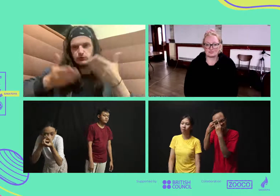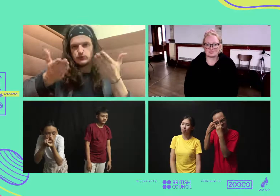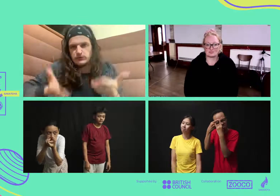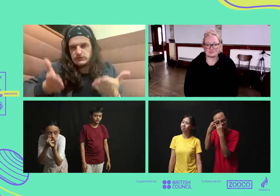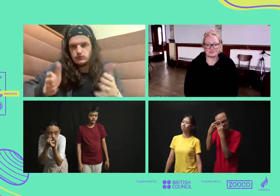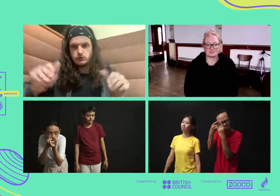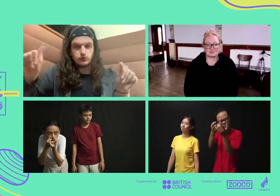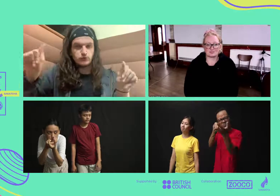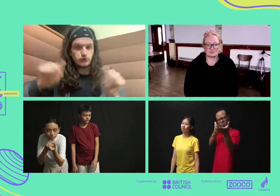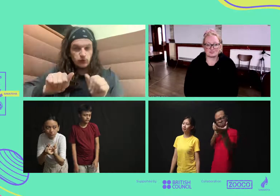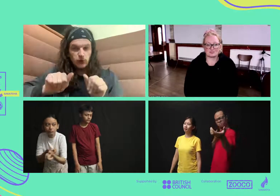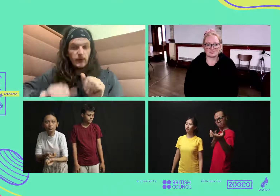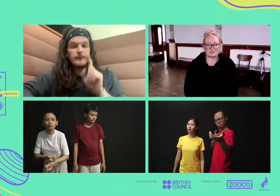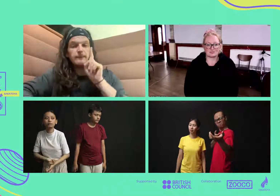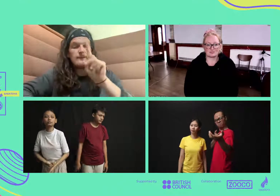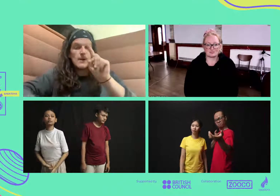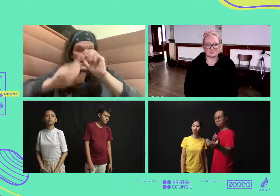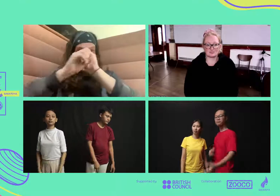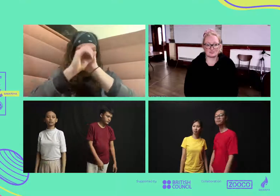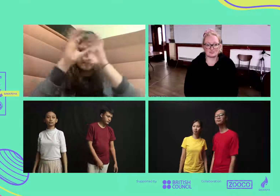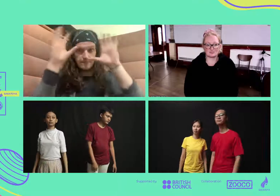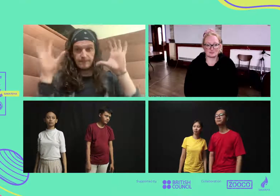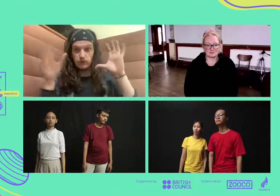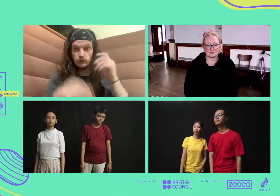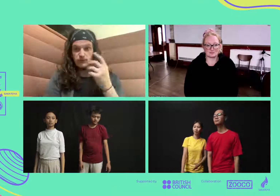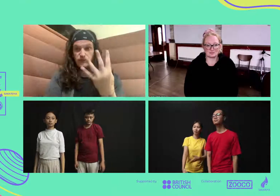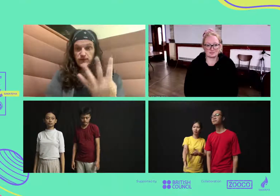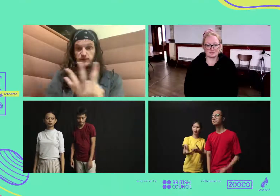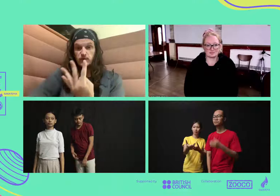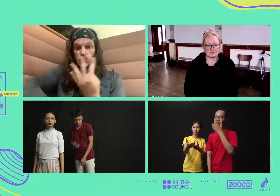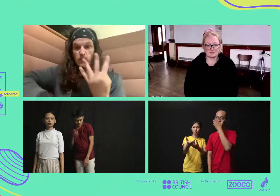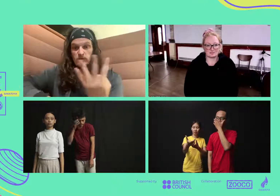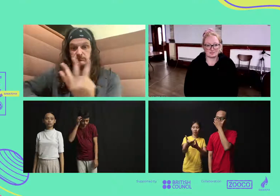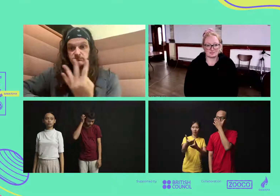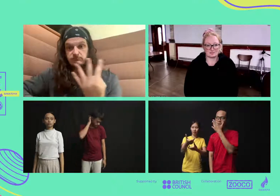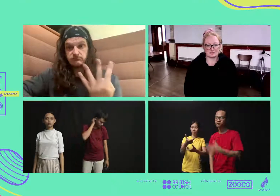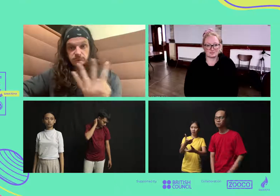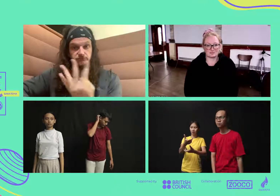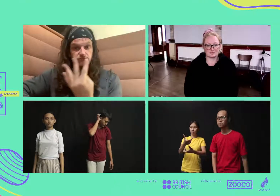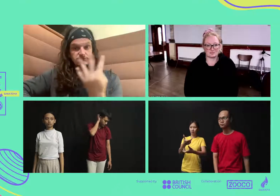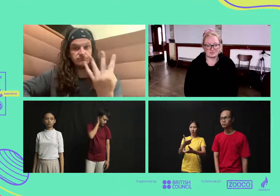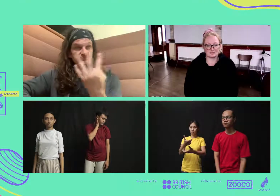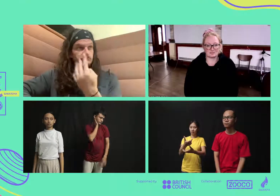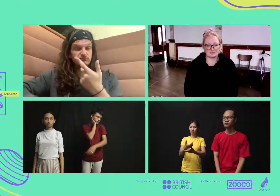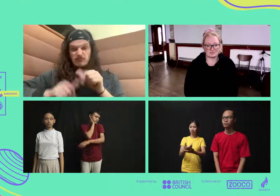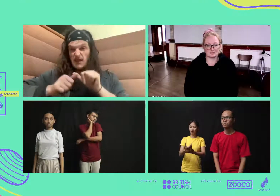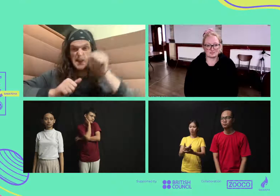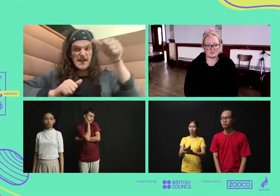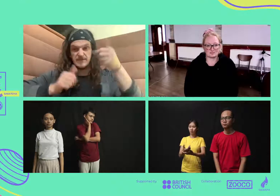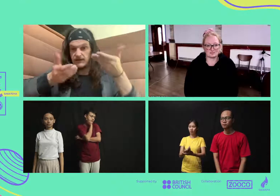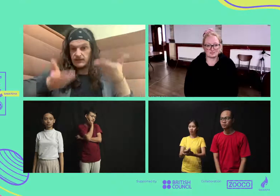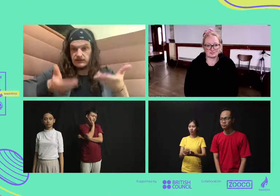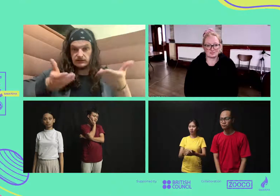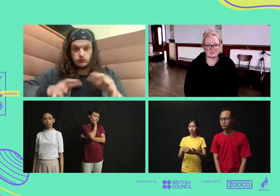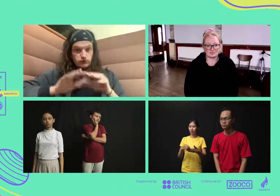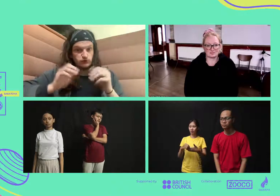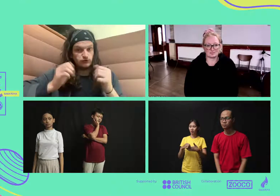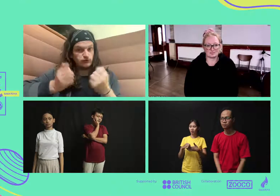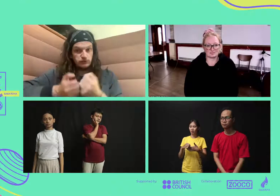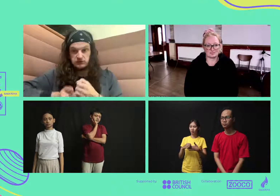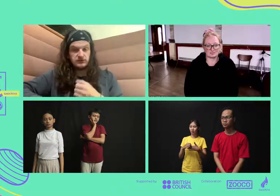Great. And I know we've only got a short time today, but I want you to imagine with the four of